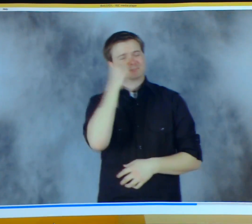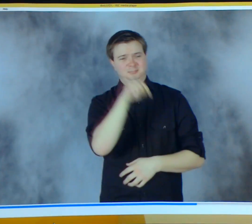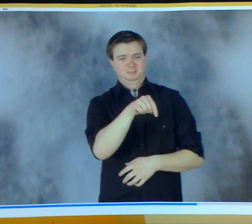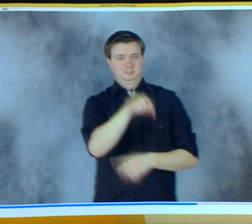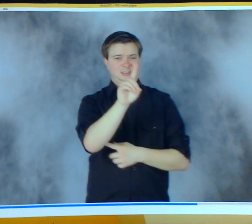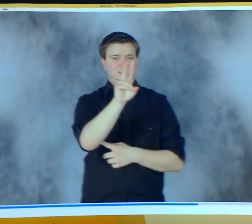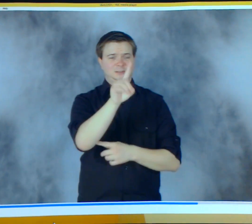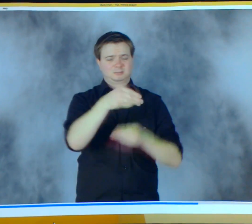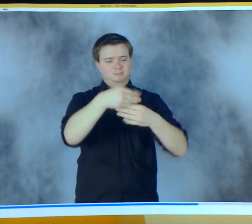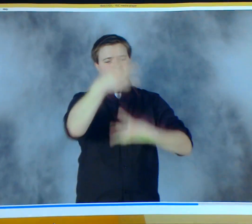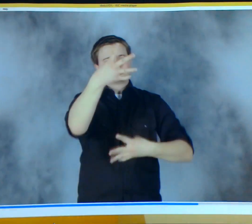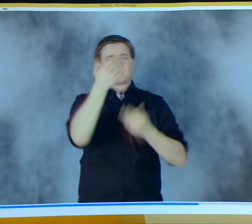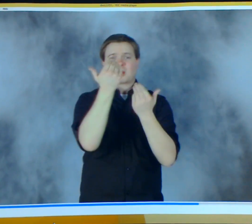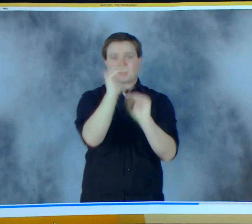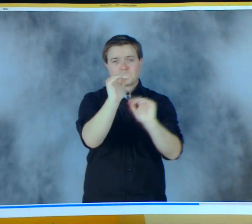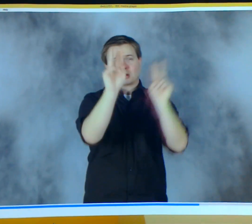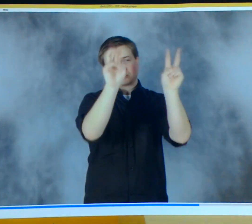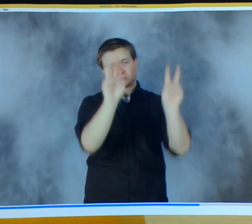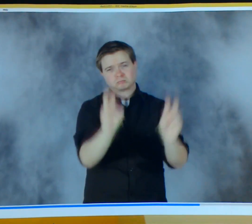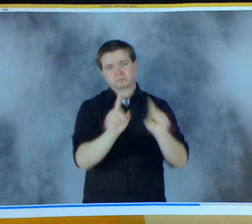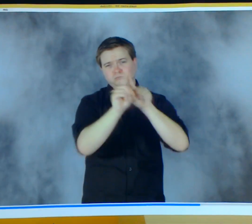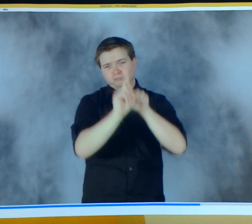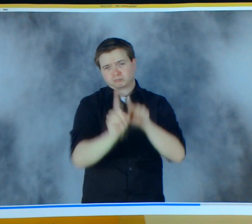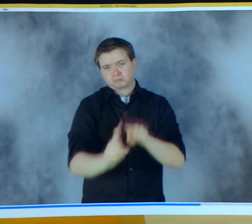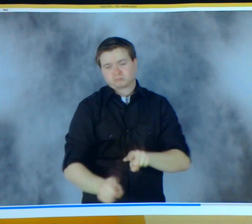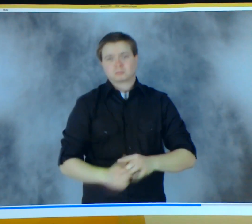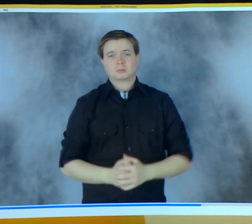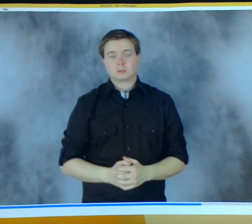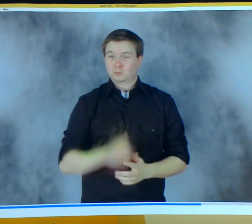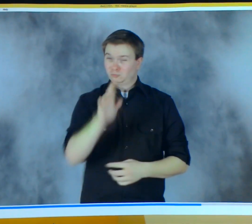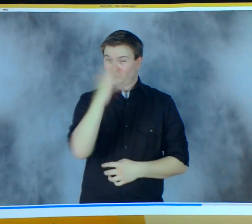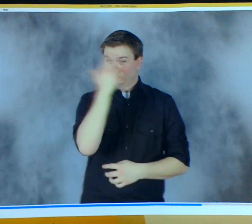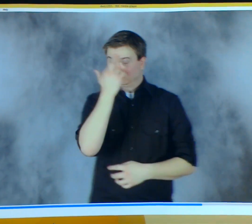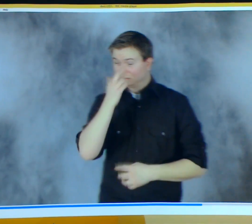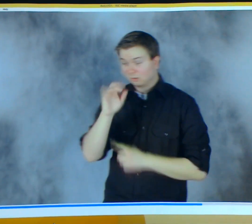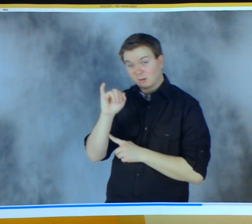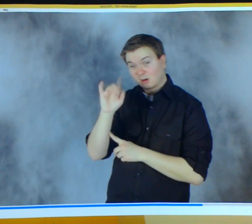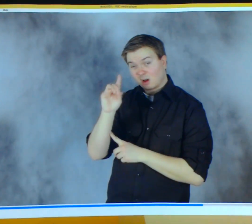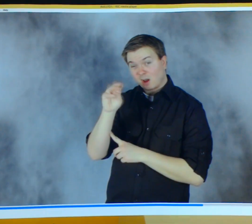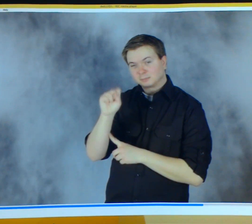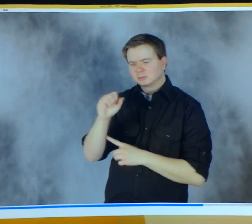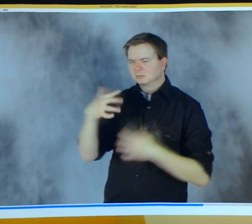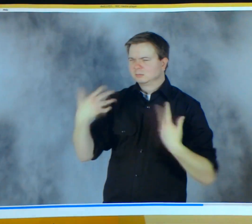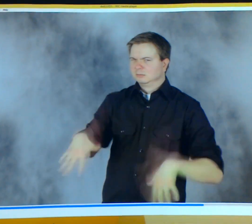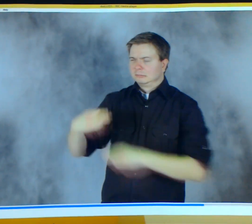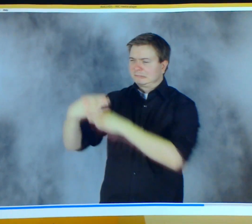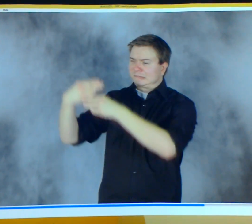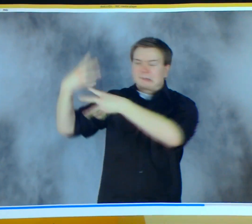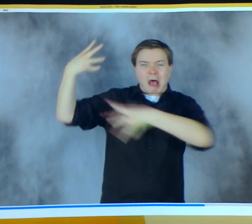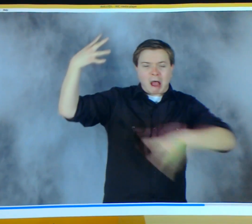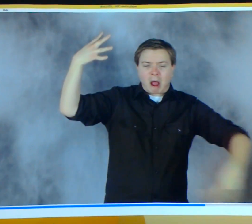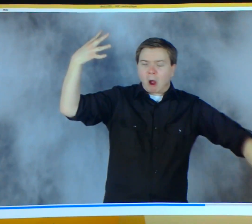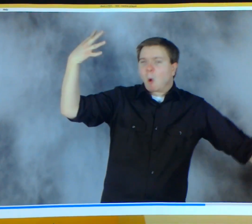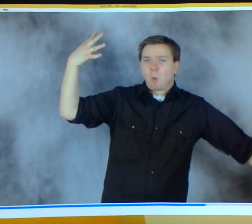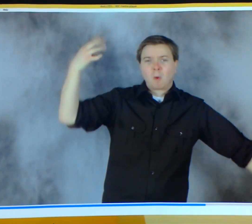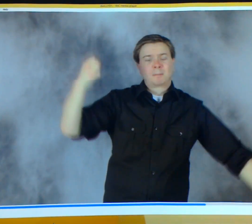stone path that will allow you to figure it out yourself. Now, honestly, this DVD is a little bit limited in its space. There